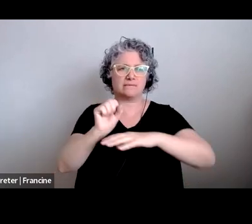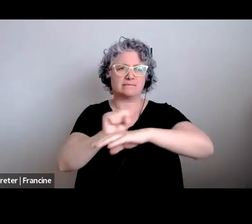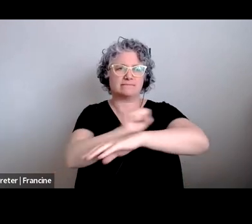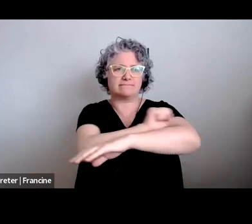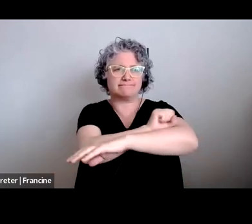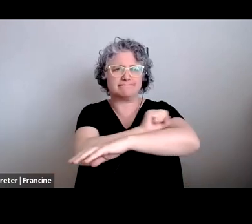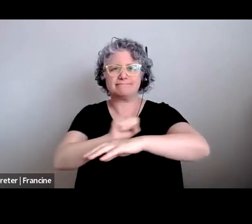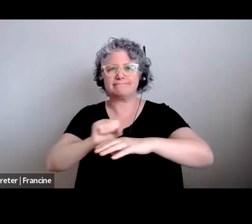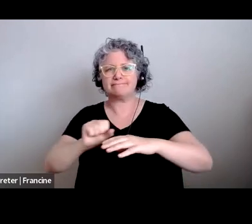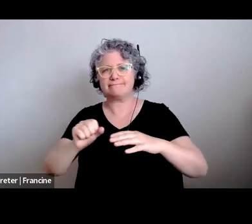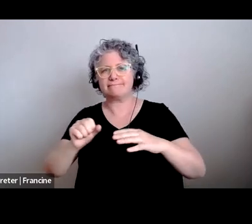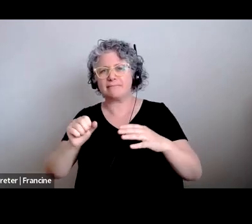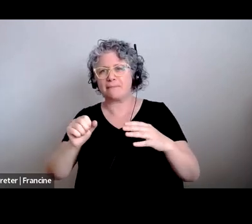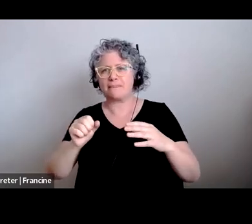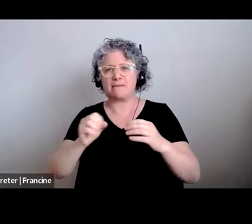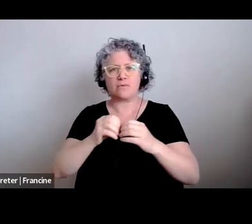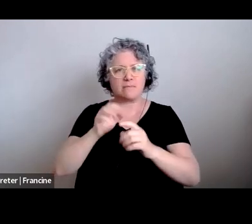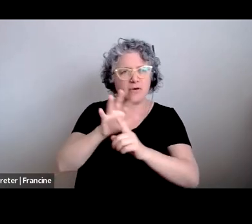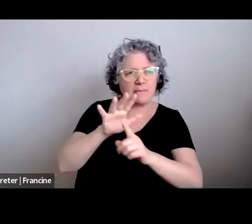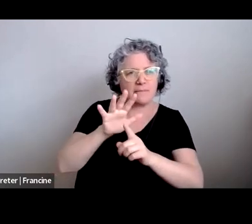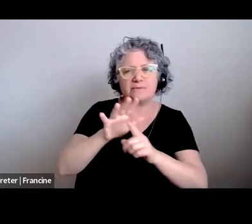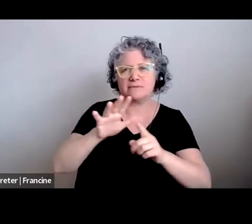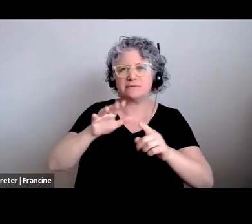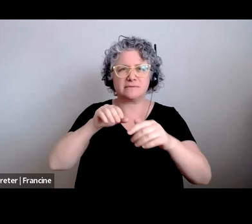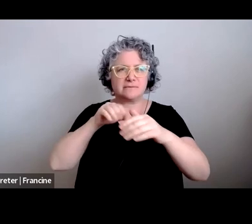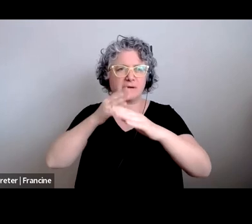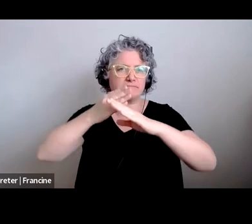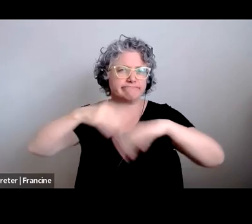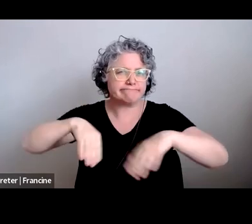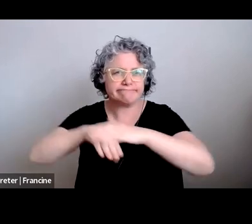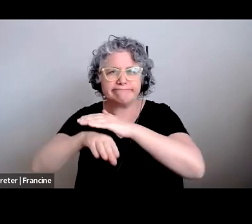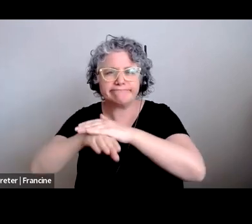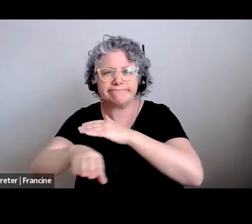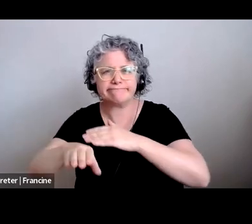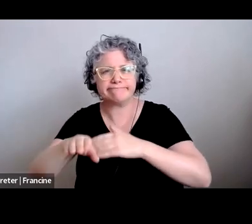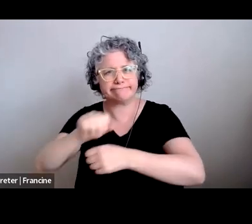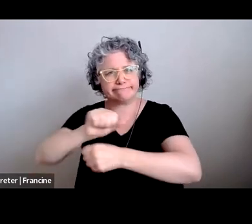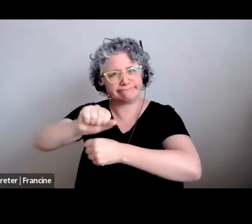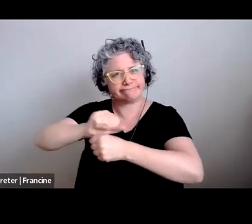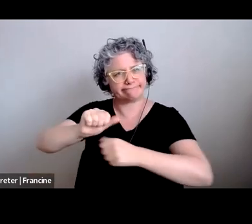highly accessible works have seen great